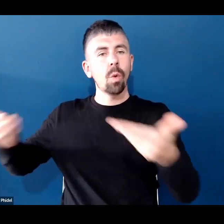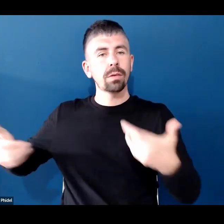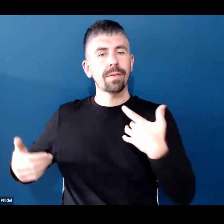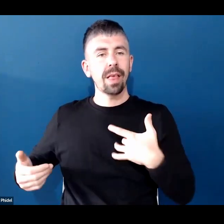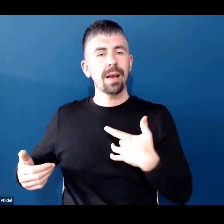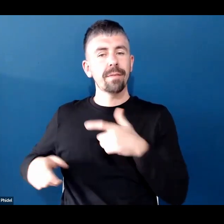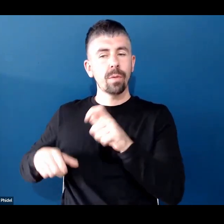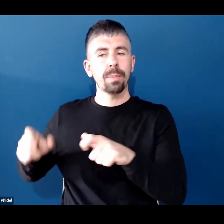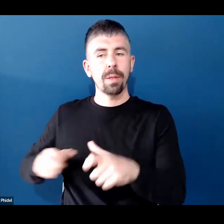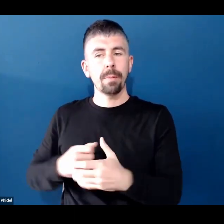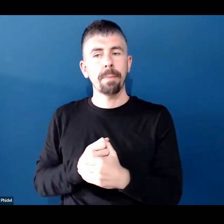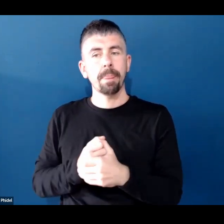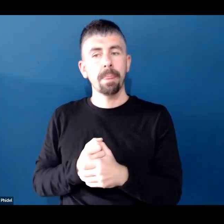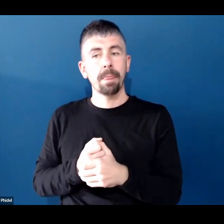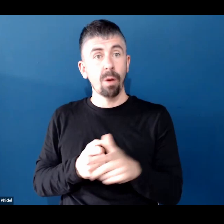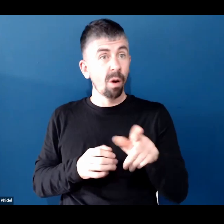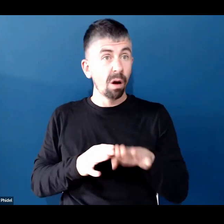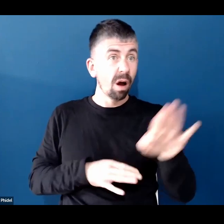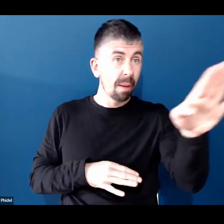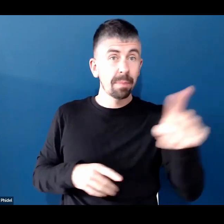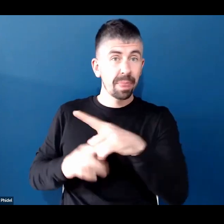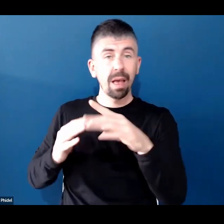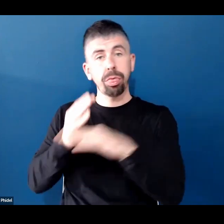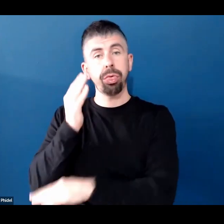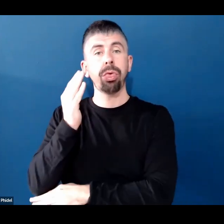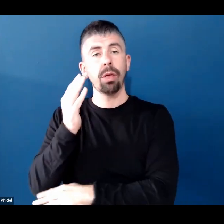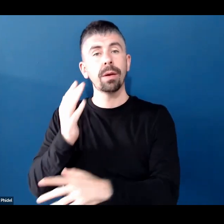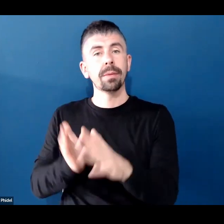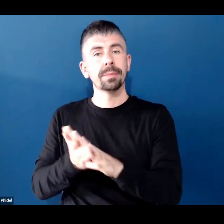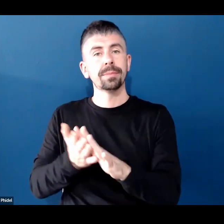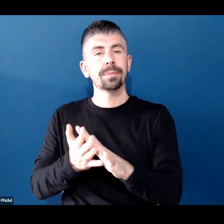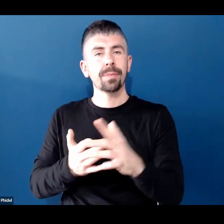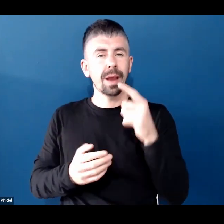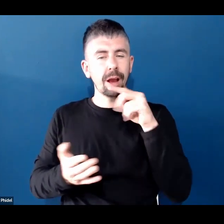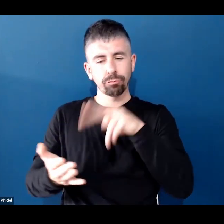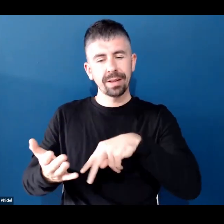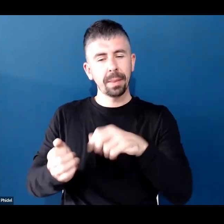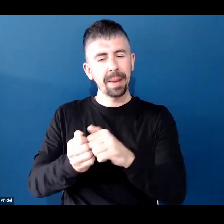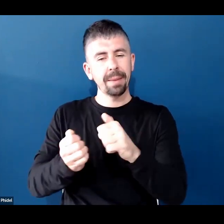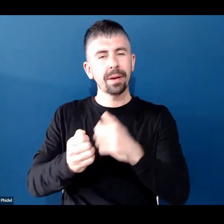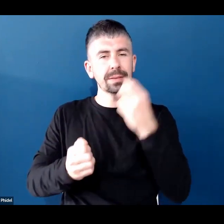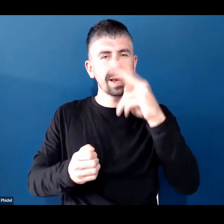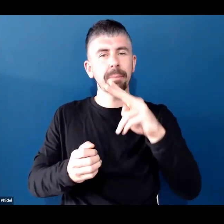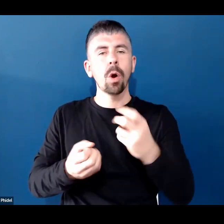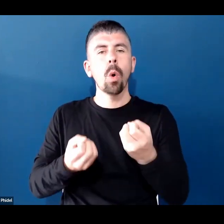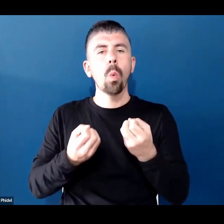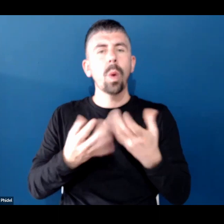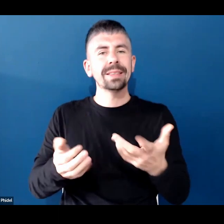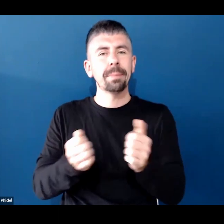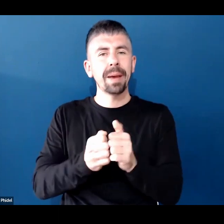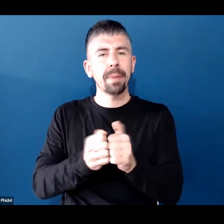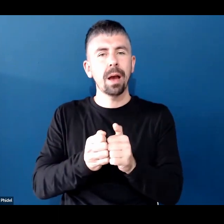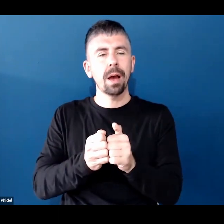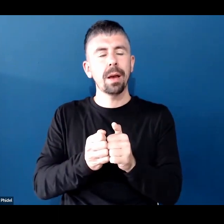while decreasing their quality of life. There was this paper which was called Wasted GDP in the USA that just came out by Morton